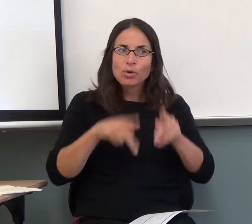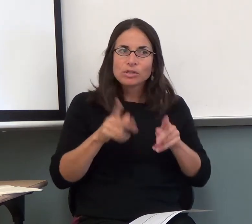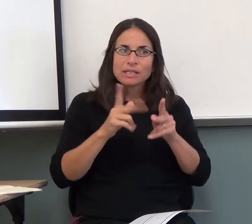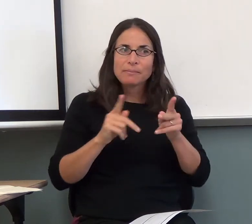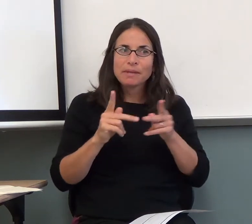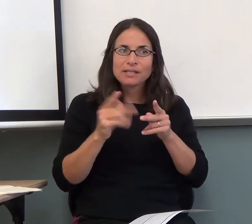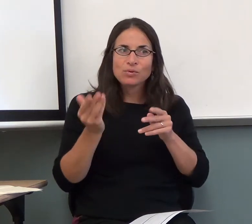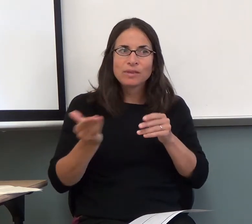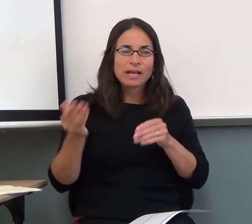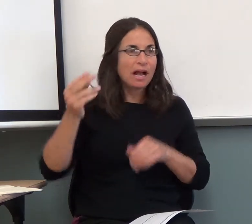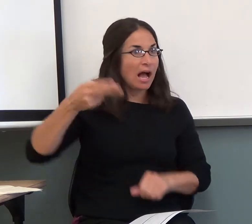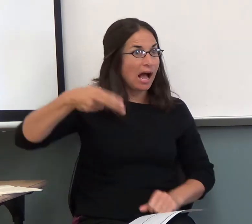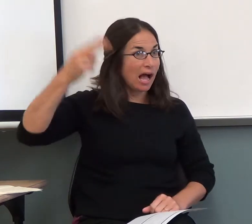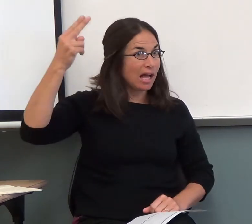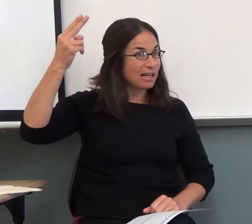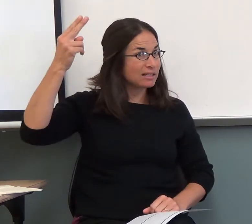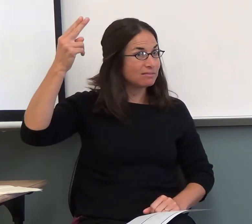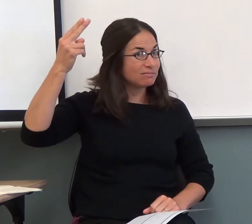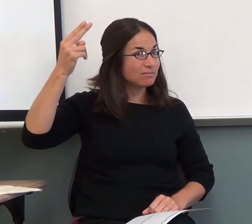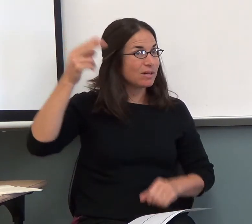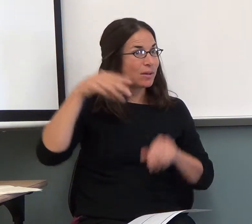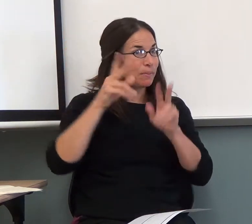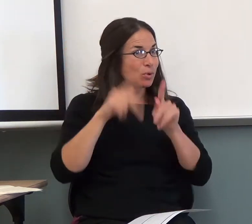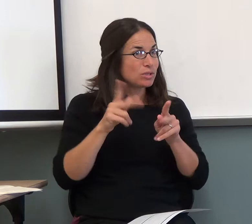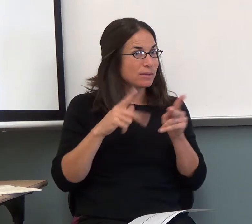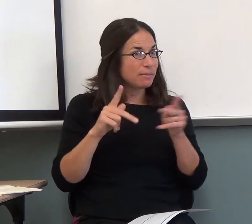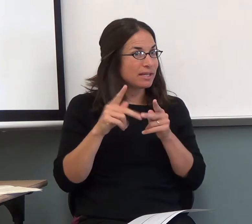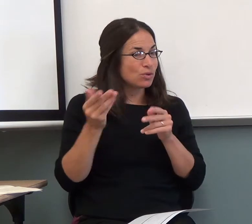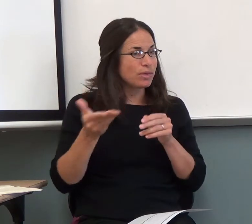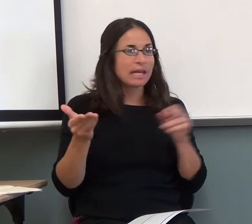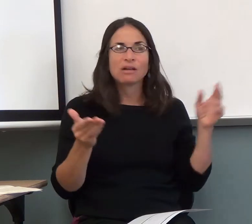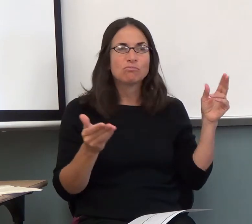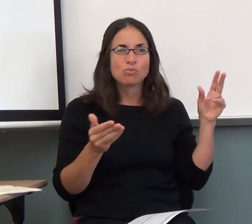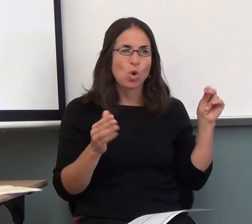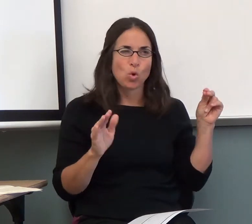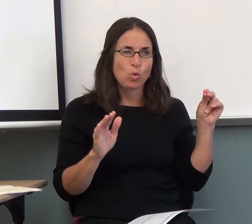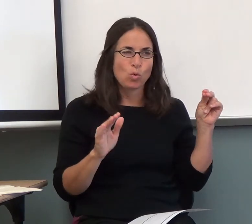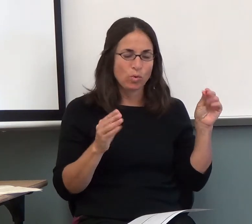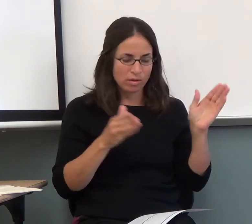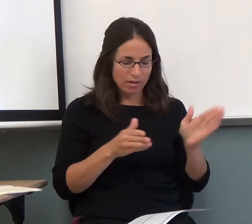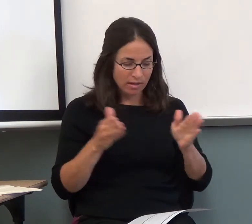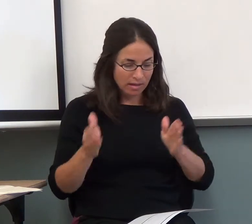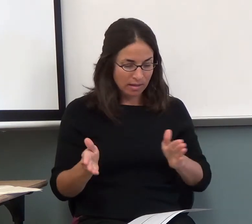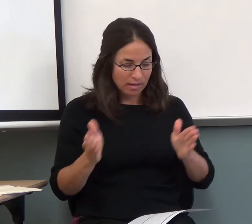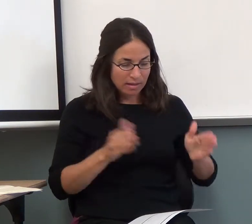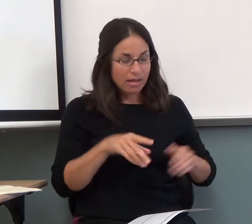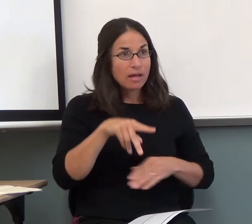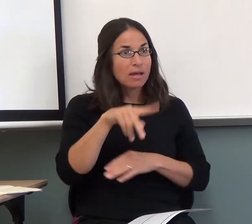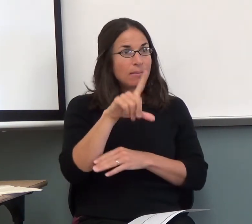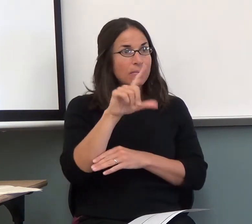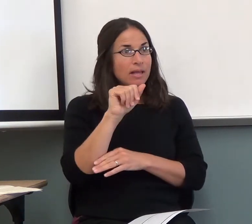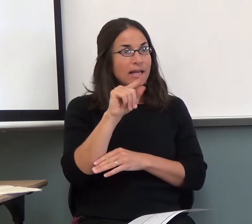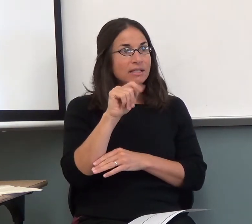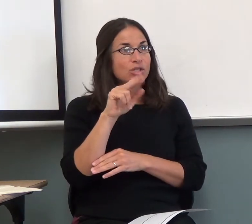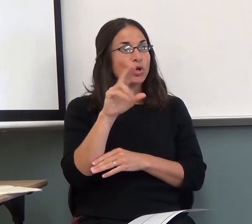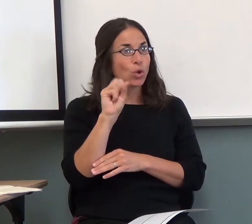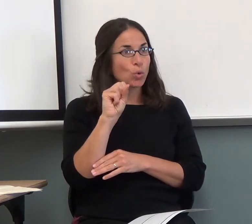place, or thing? Everybody together? No. No. Is plateau a person, place, or thing? Yes. Yes, so it's a